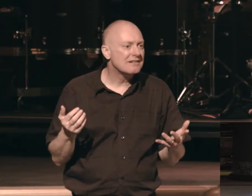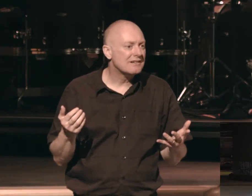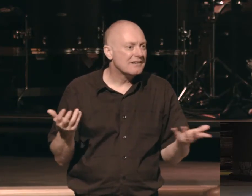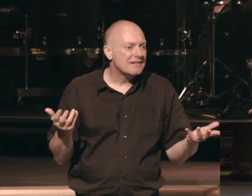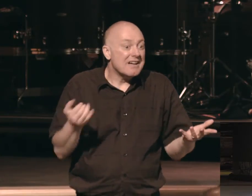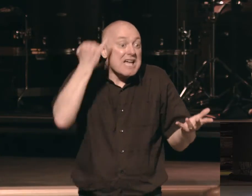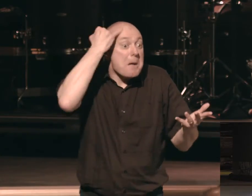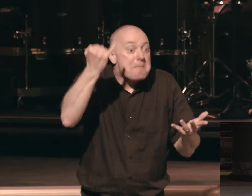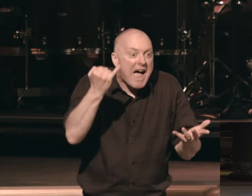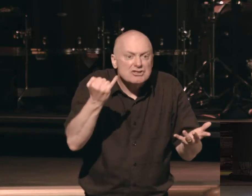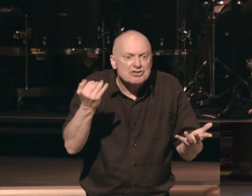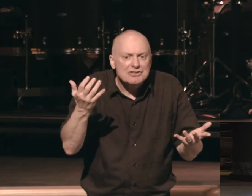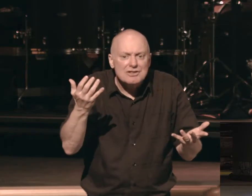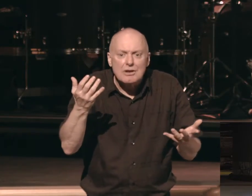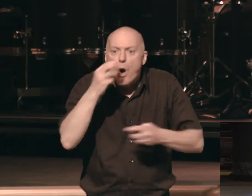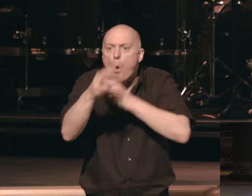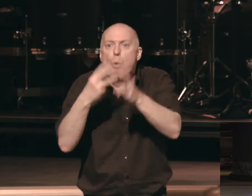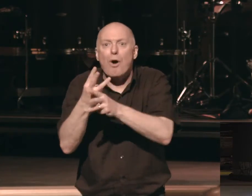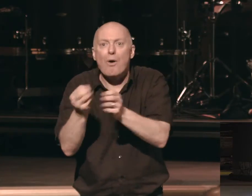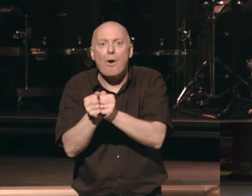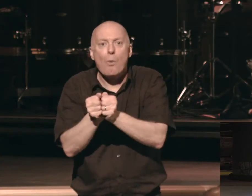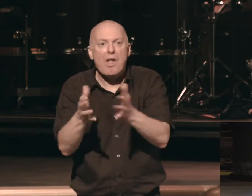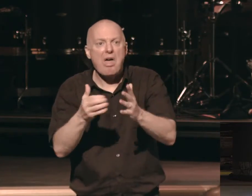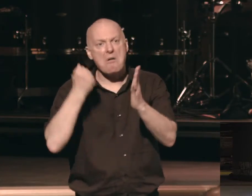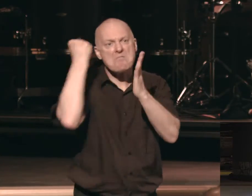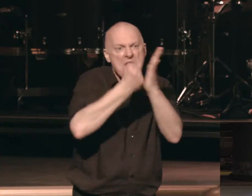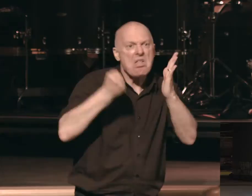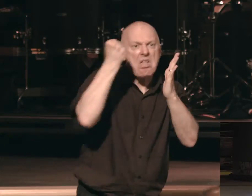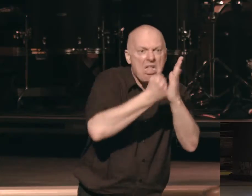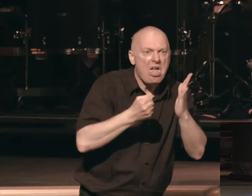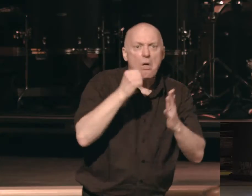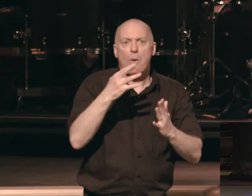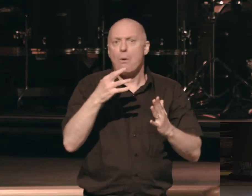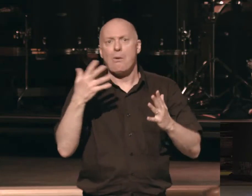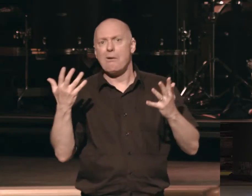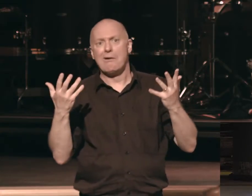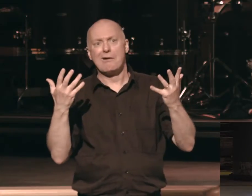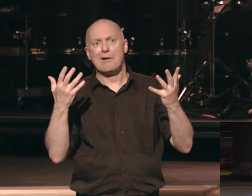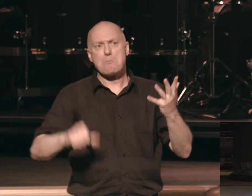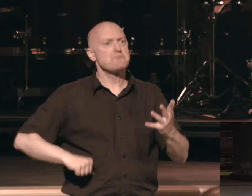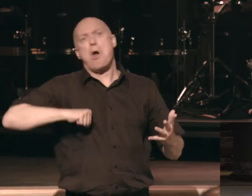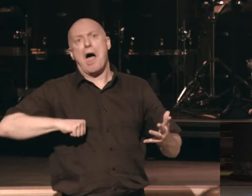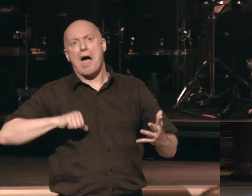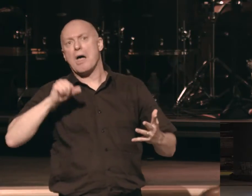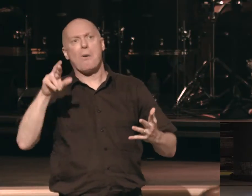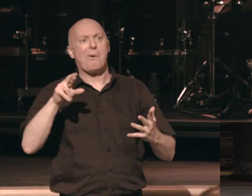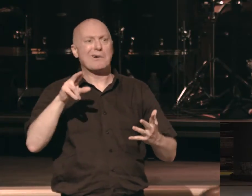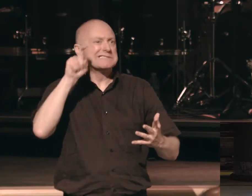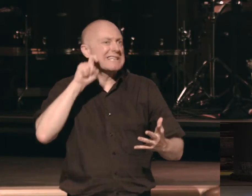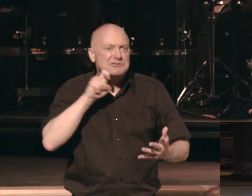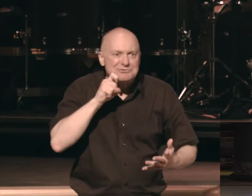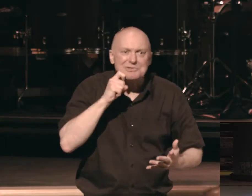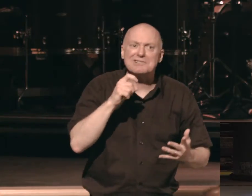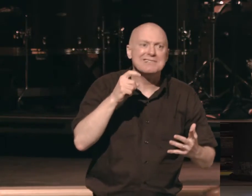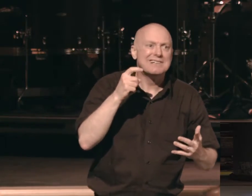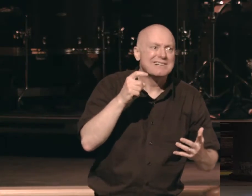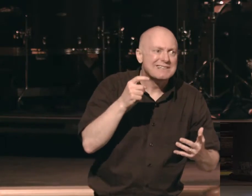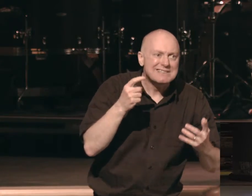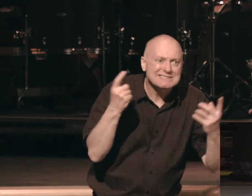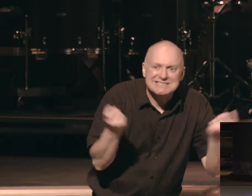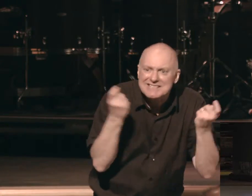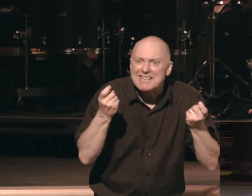Imagine a world without slander or pride or self-obsession or sexual immorality